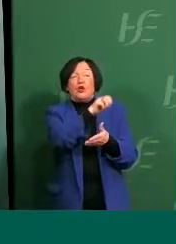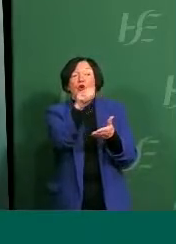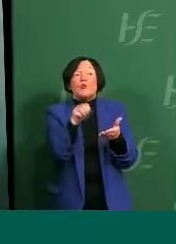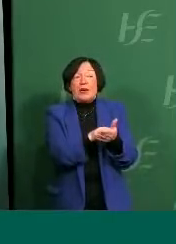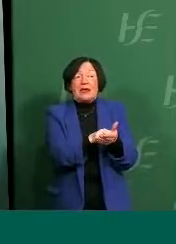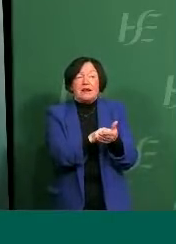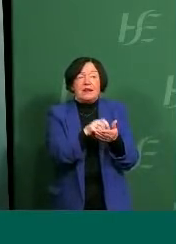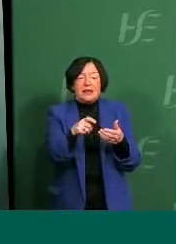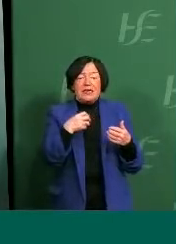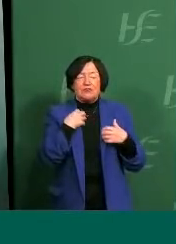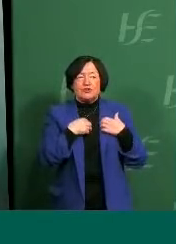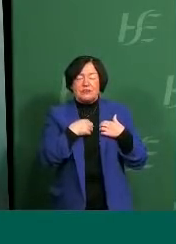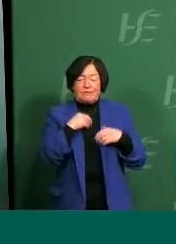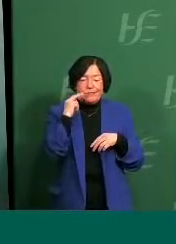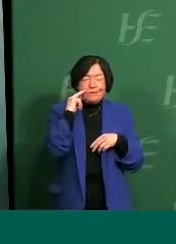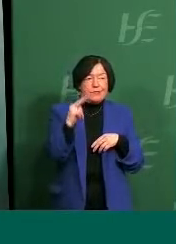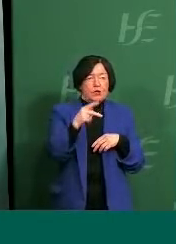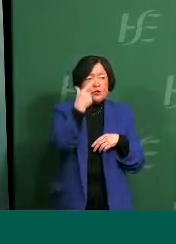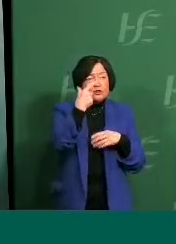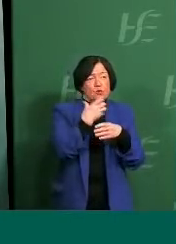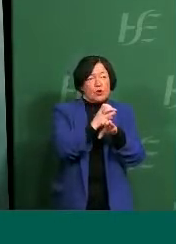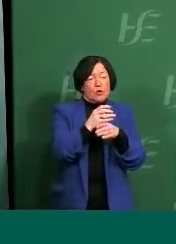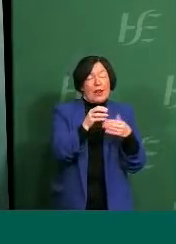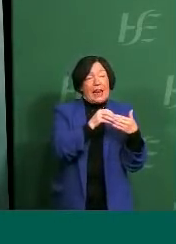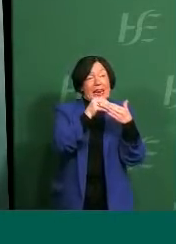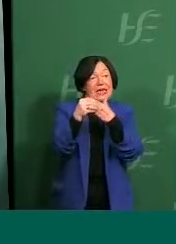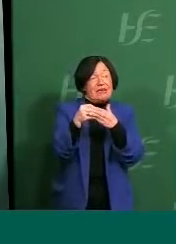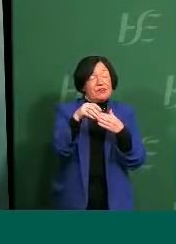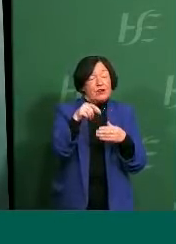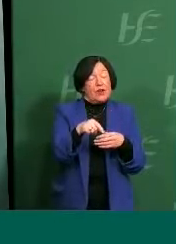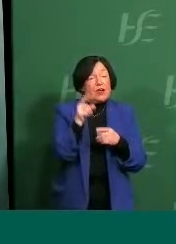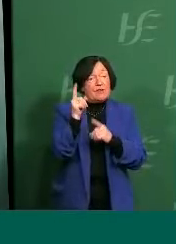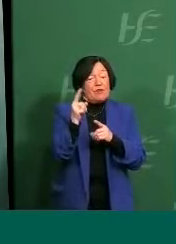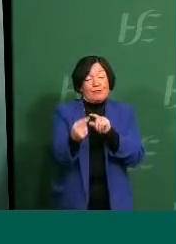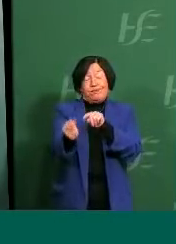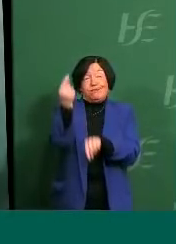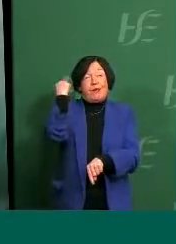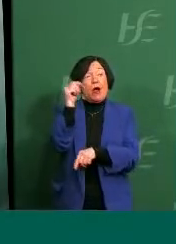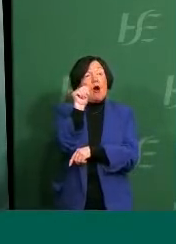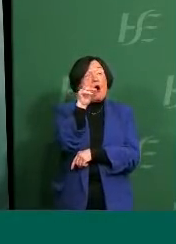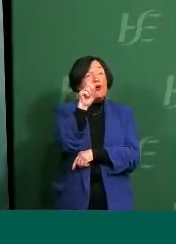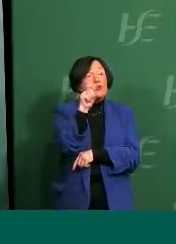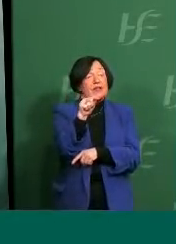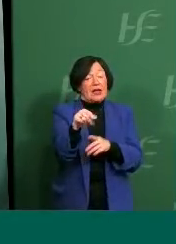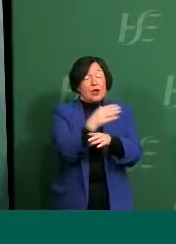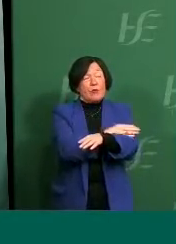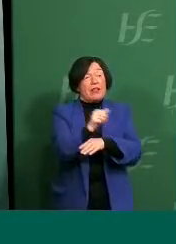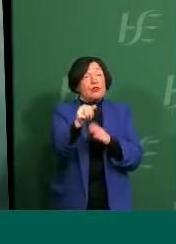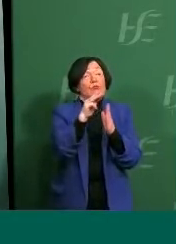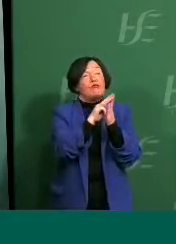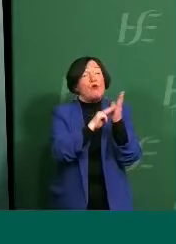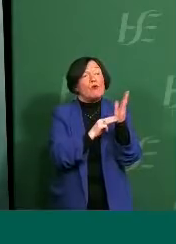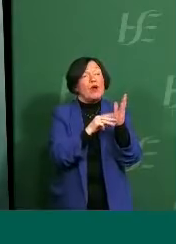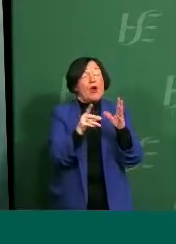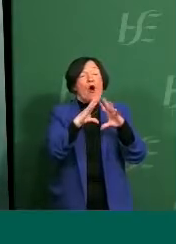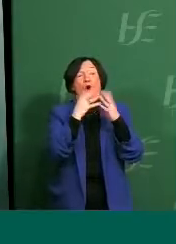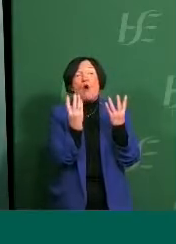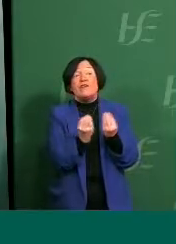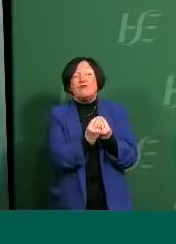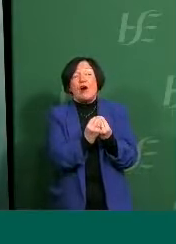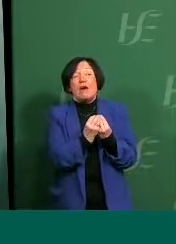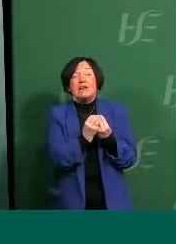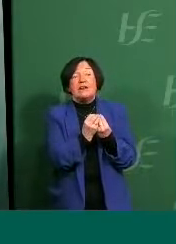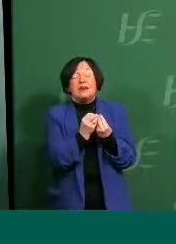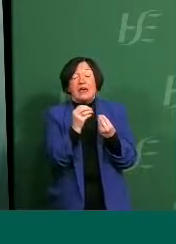terms. Interesting of note, the 2 countries that lead would have received their advice way back in August and commenced their programmes. So in overall, I